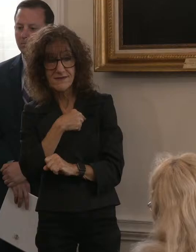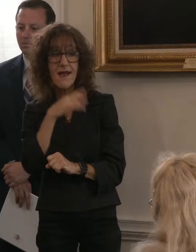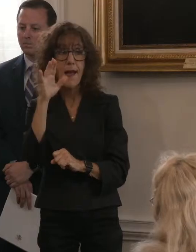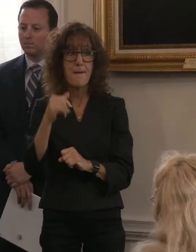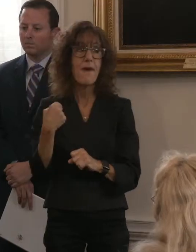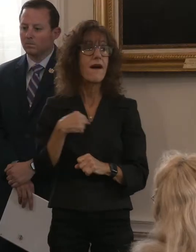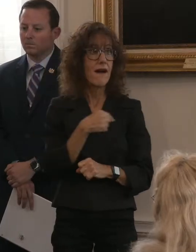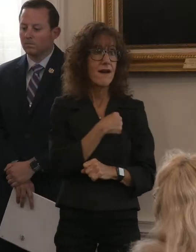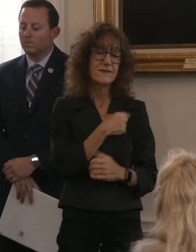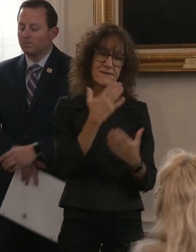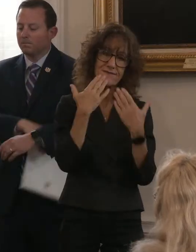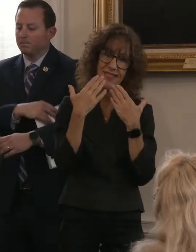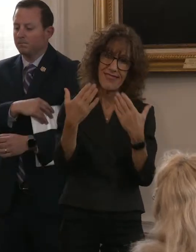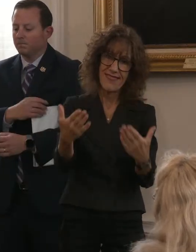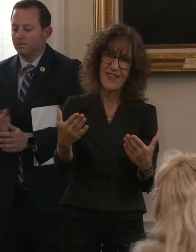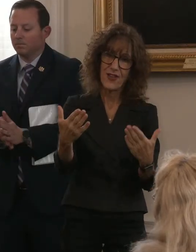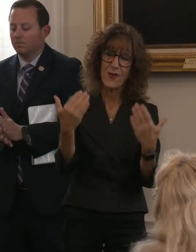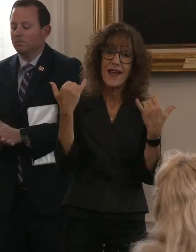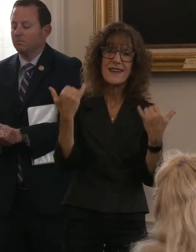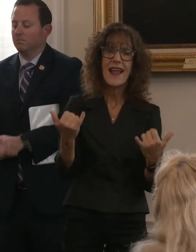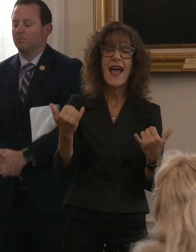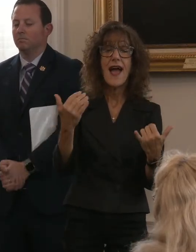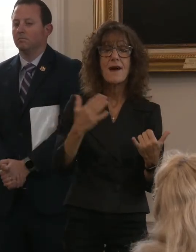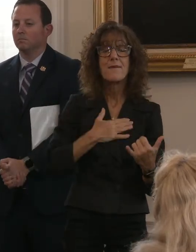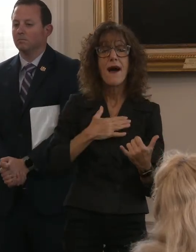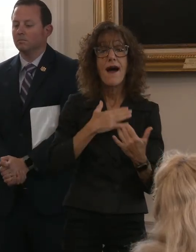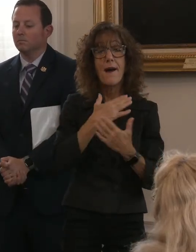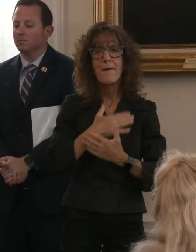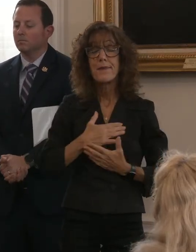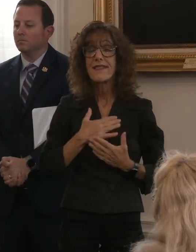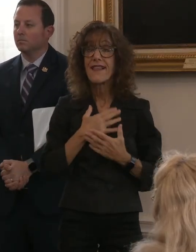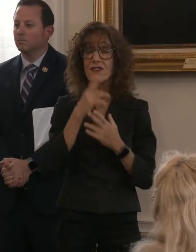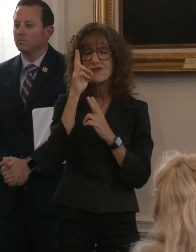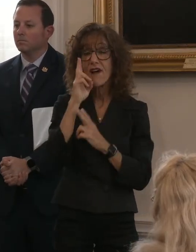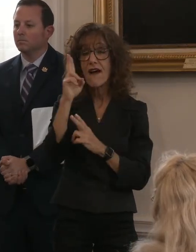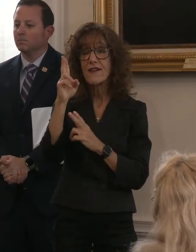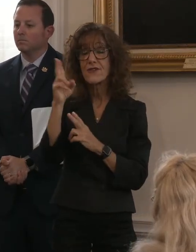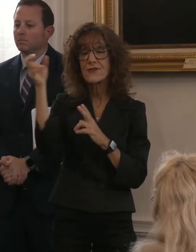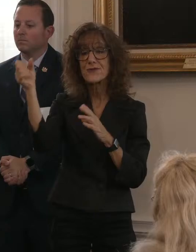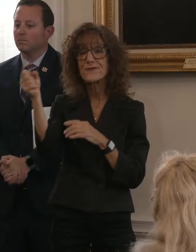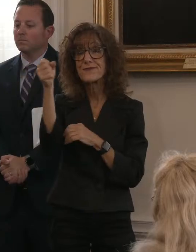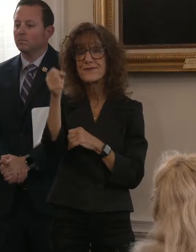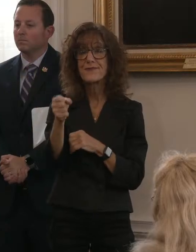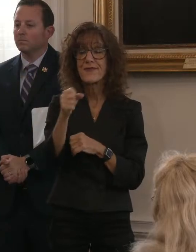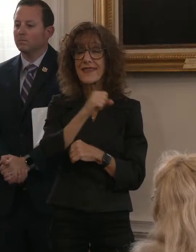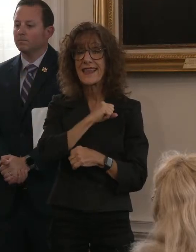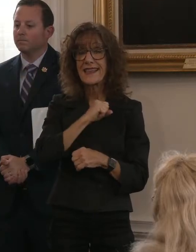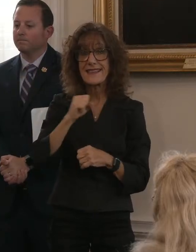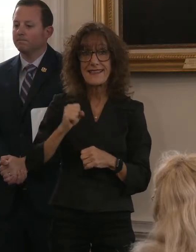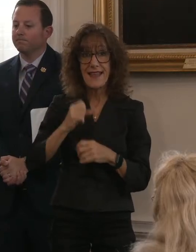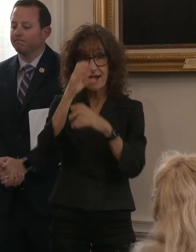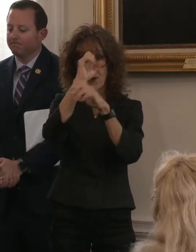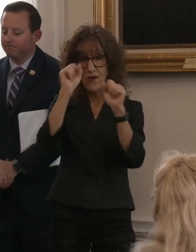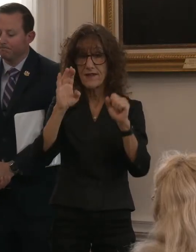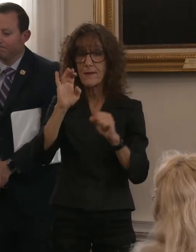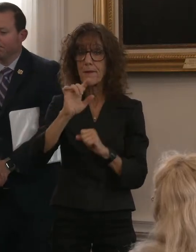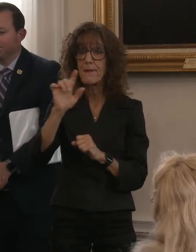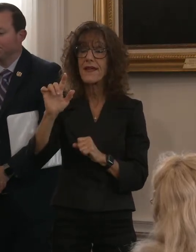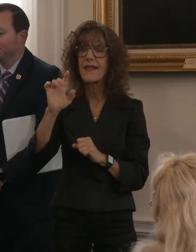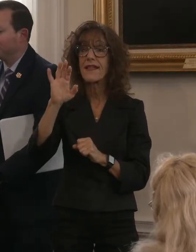us. Thank you. And now it's my great pleasure to bring to the podium Senate President Bill Ferguson.